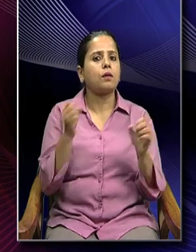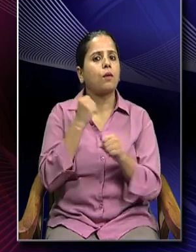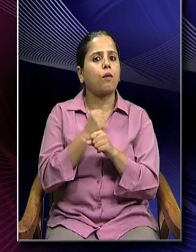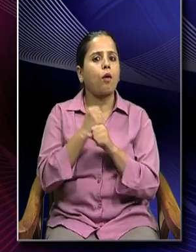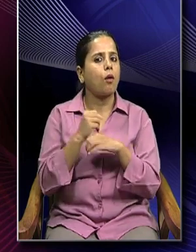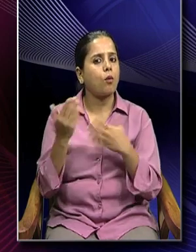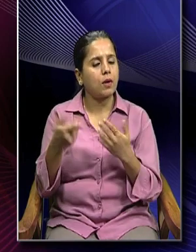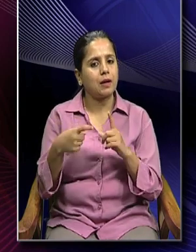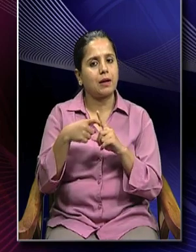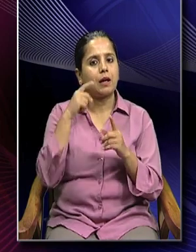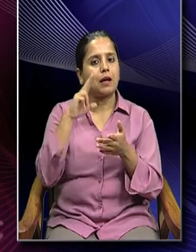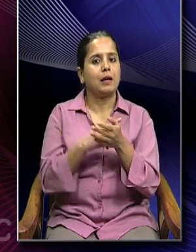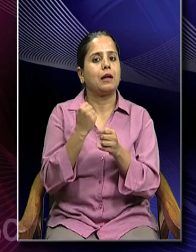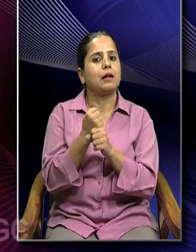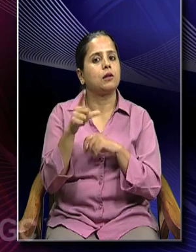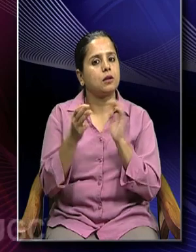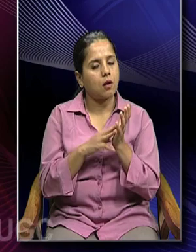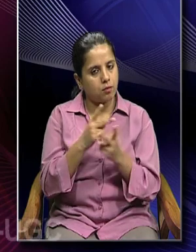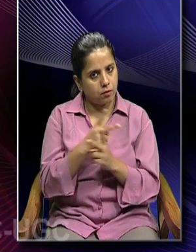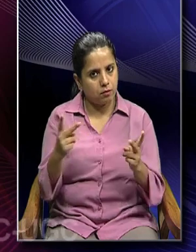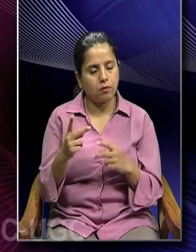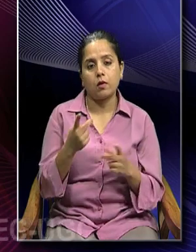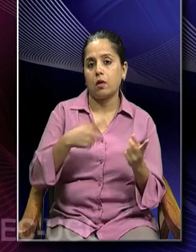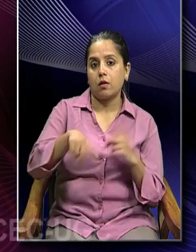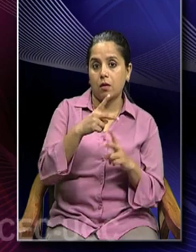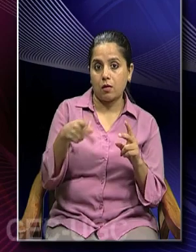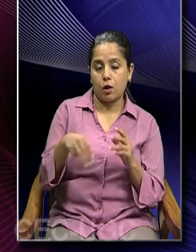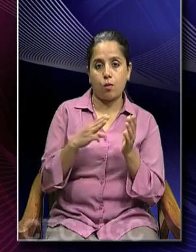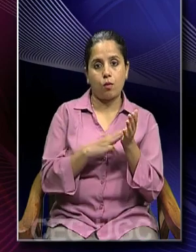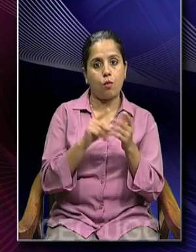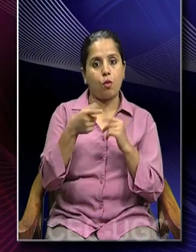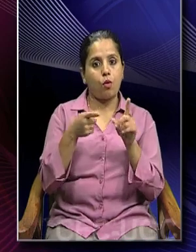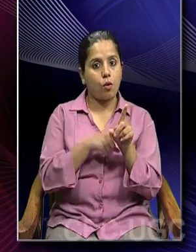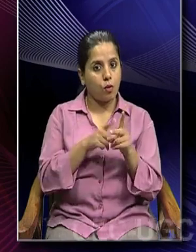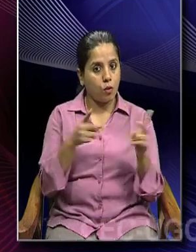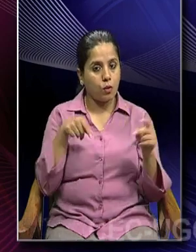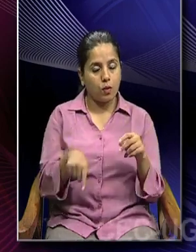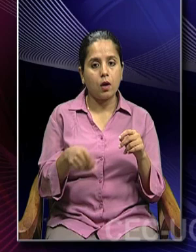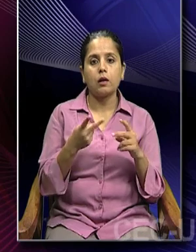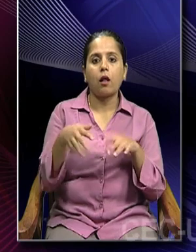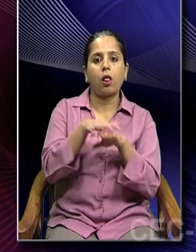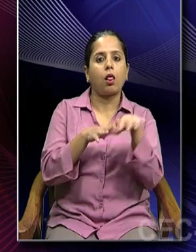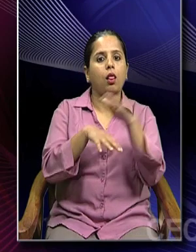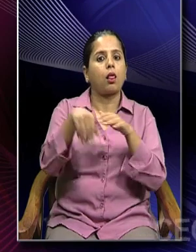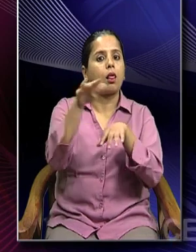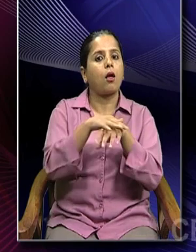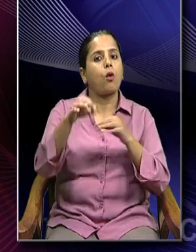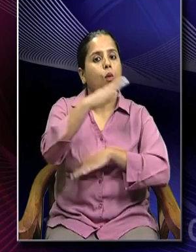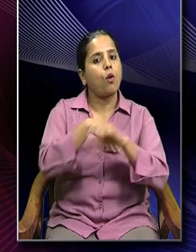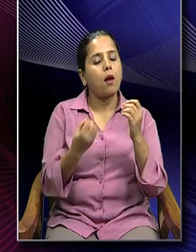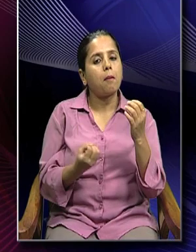was a kingdom at that point of time, wherein during the modernity era multi-layered organizations started